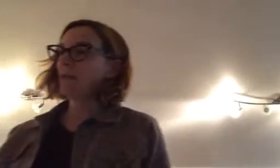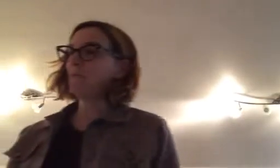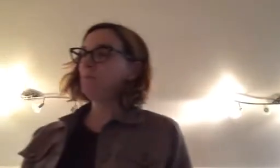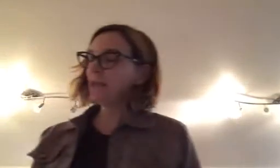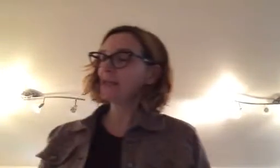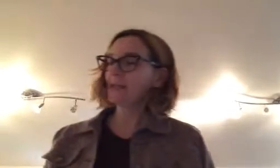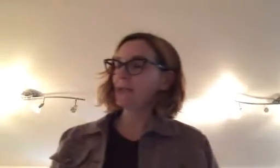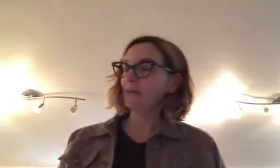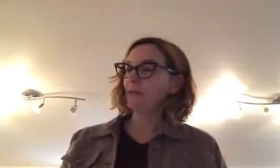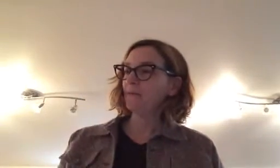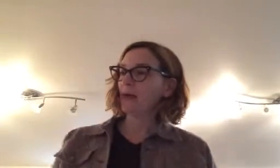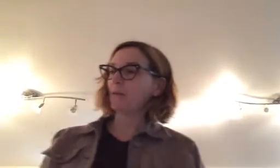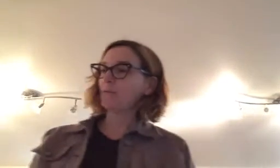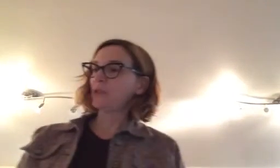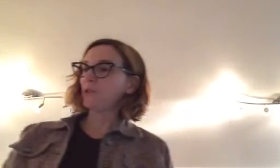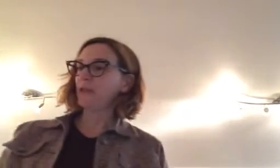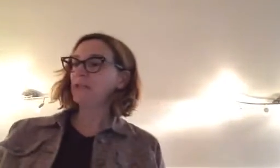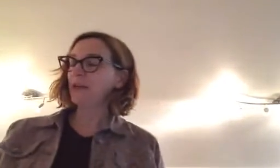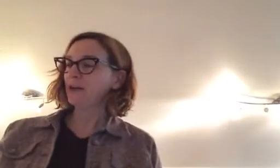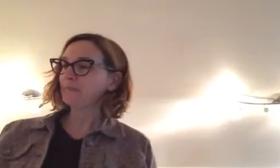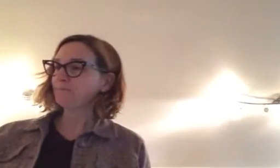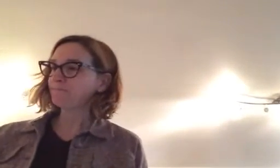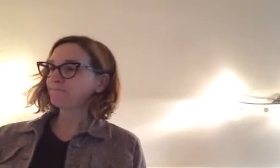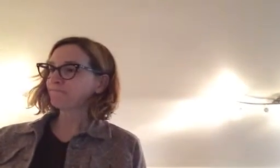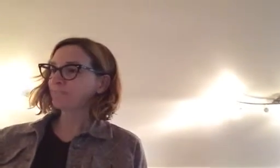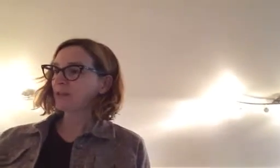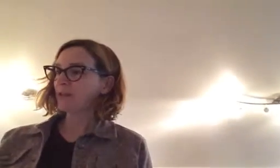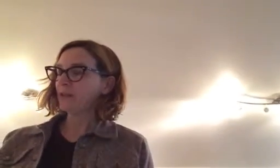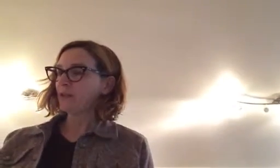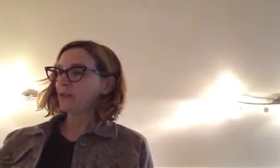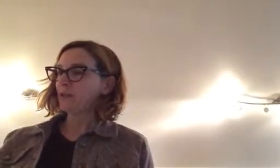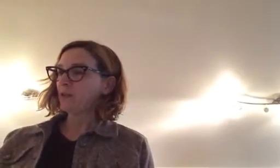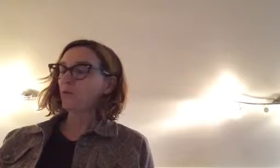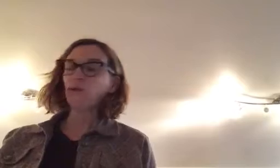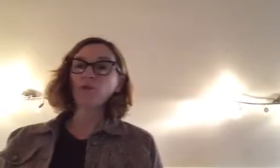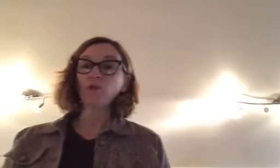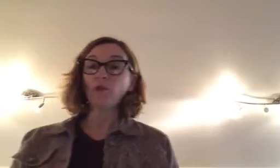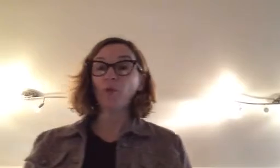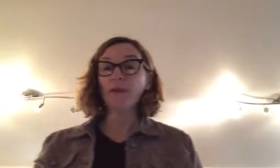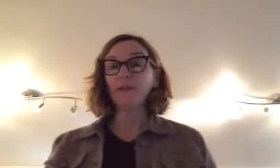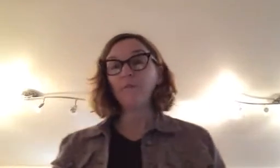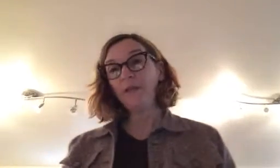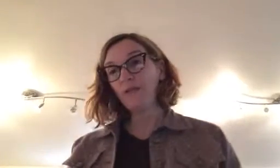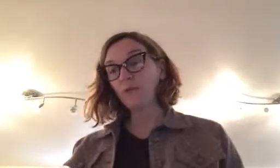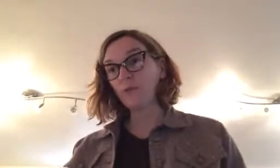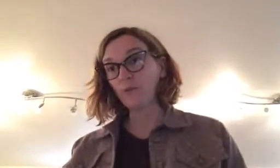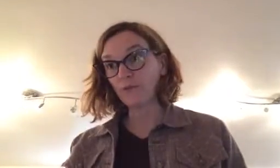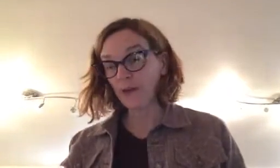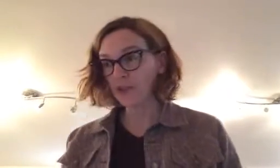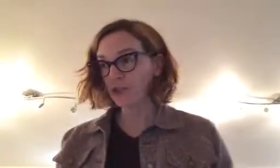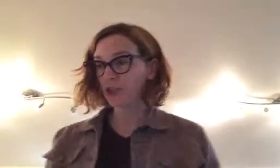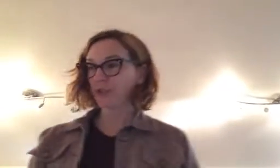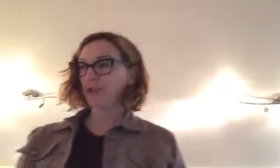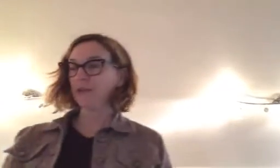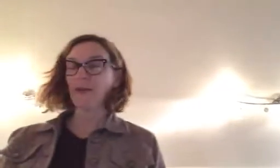The biggest enemy, battled by Pitt's Reign of Terror, were those who wanted peace with the French. That